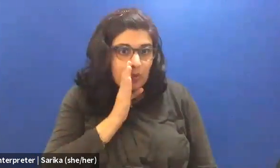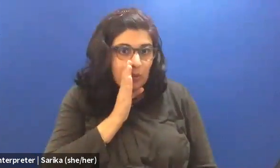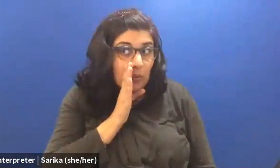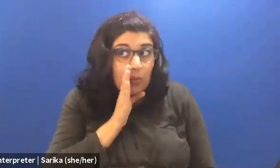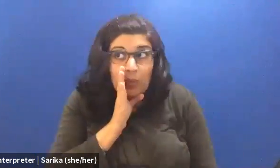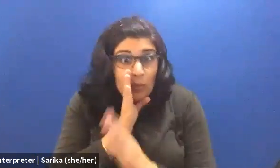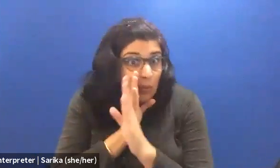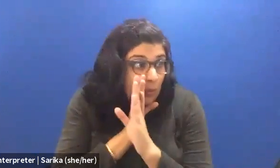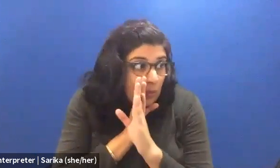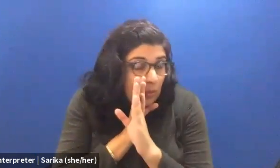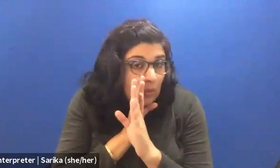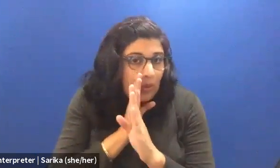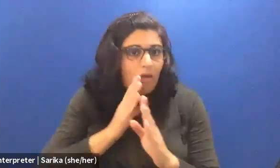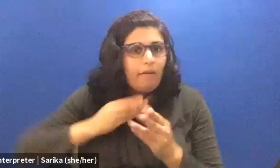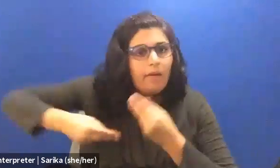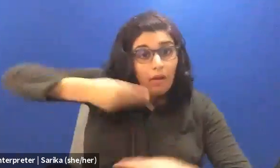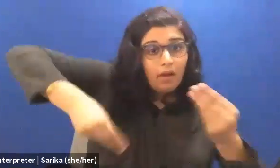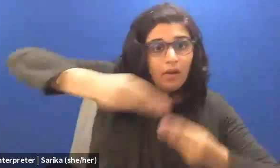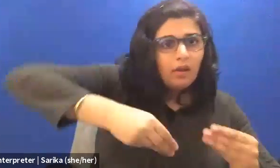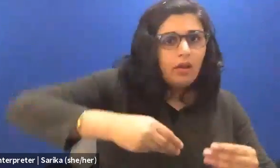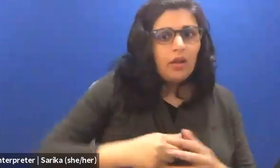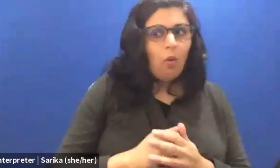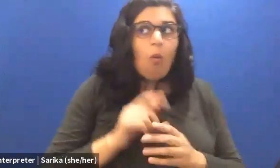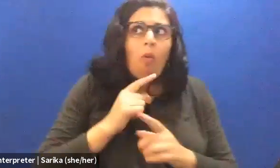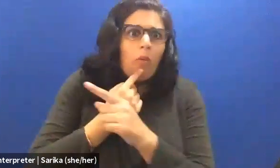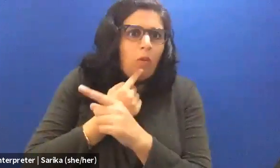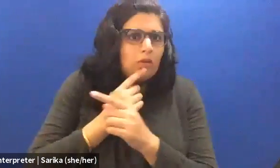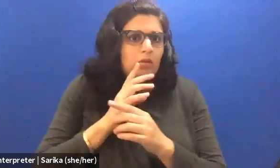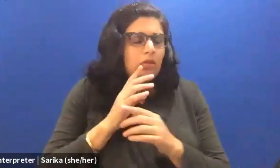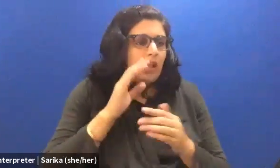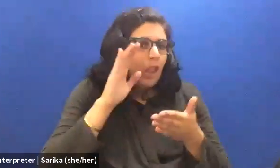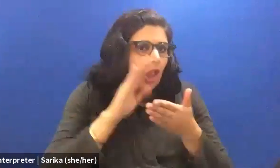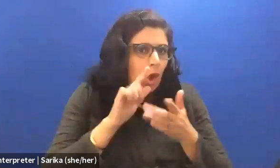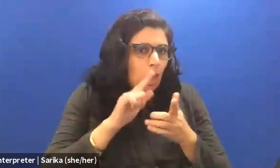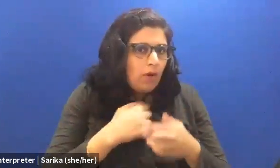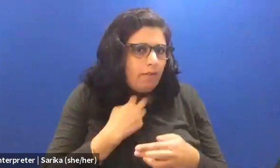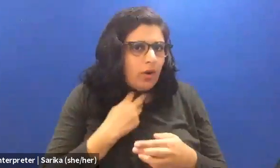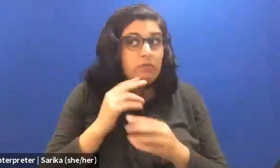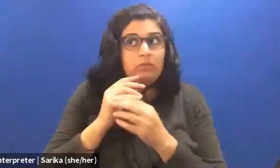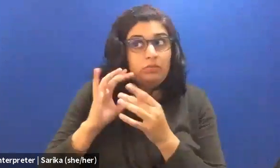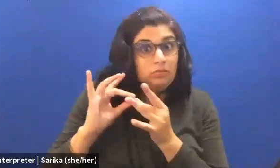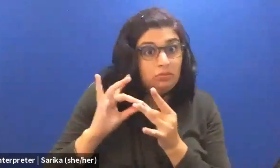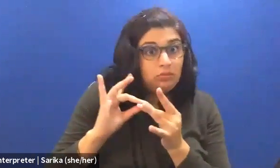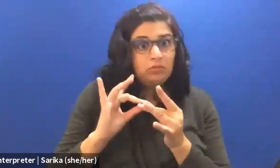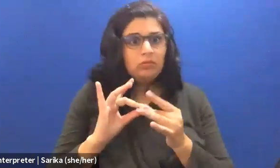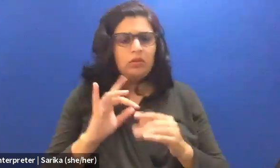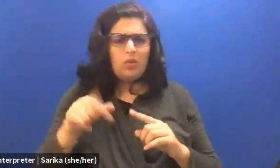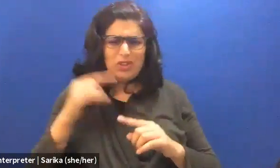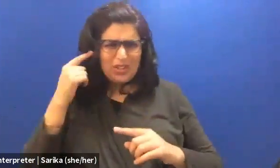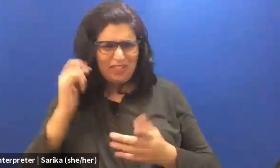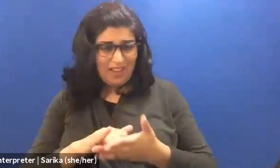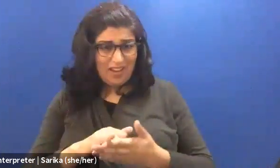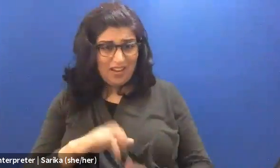from family member to family member. Oh, they said so-and-so did this and that. Well, I'll tell you, whenever you hear that kind of